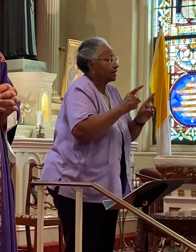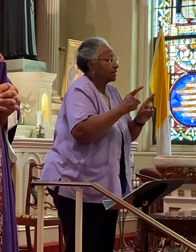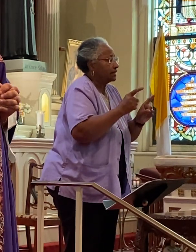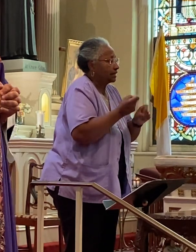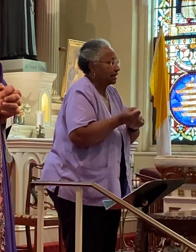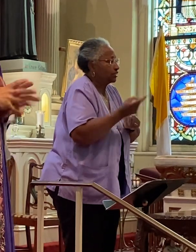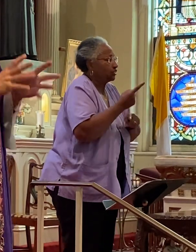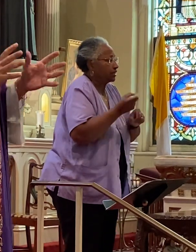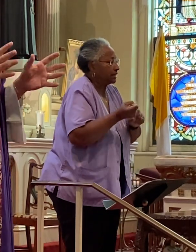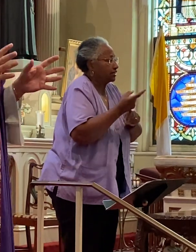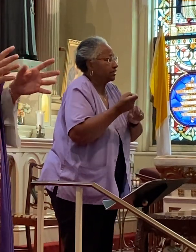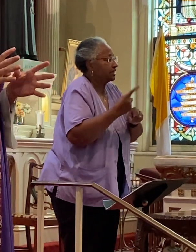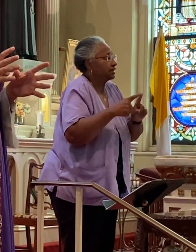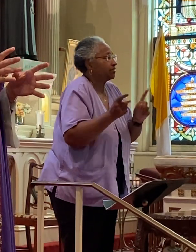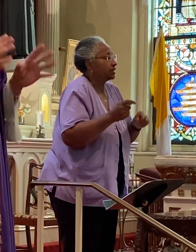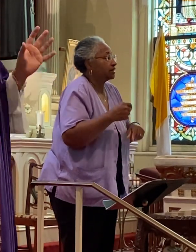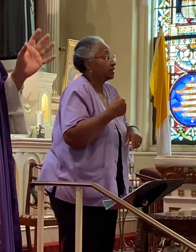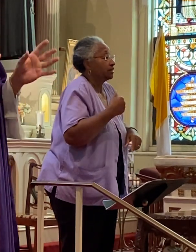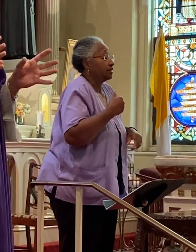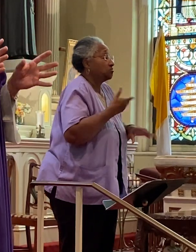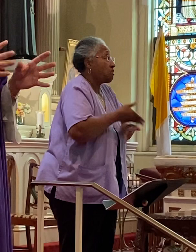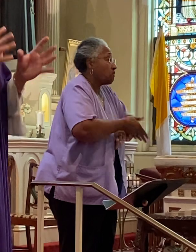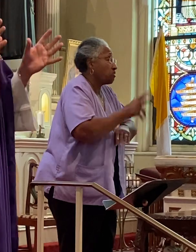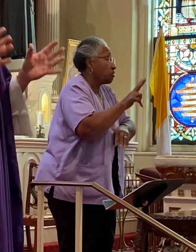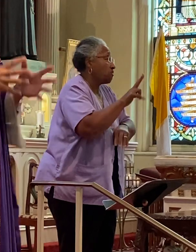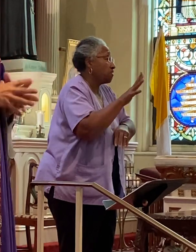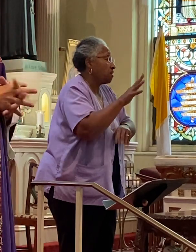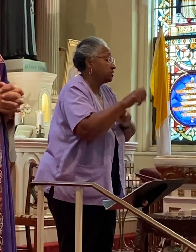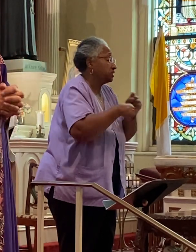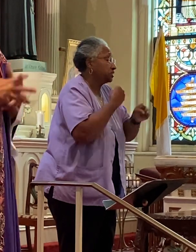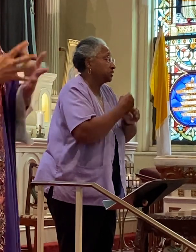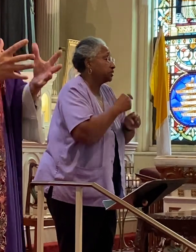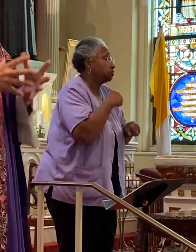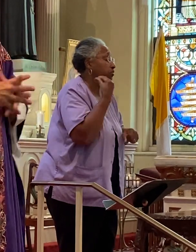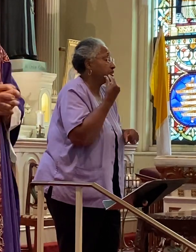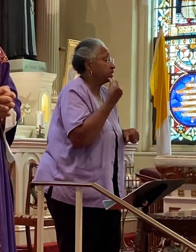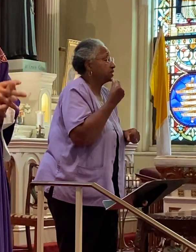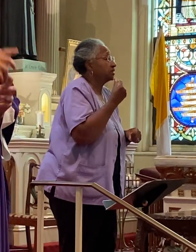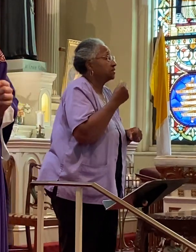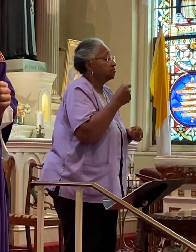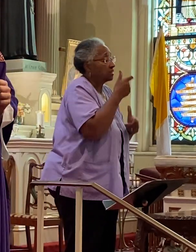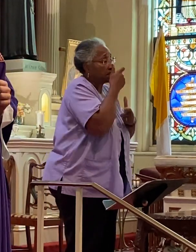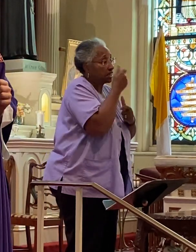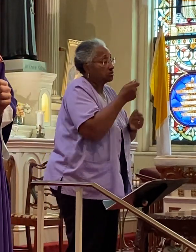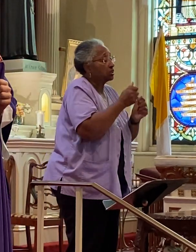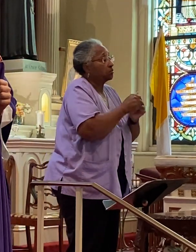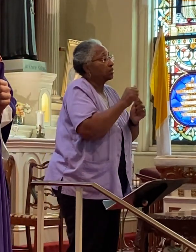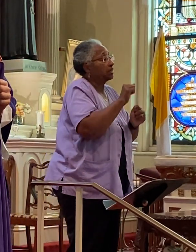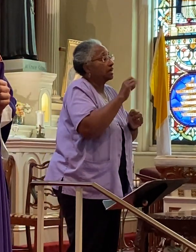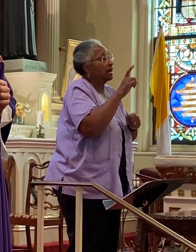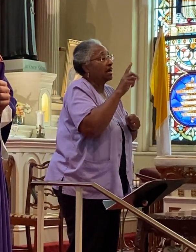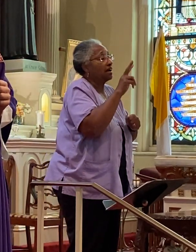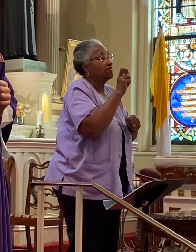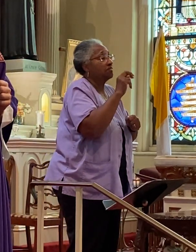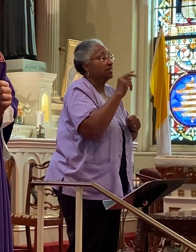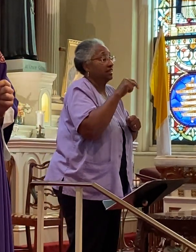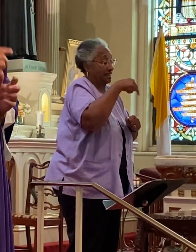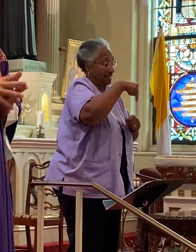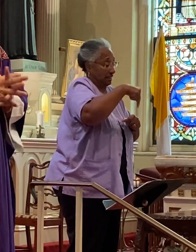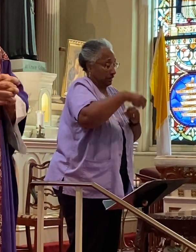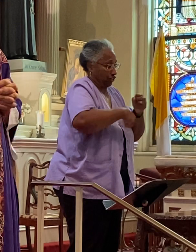I guarantee you, every Advent, there's something new, something that I discovered. One thing that I discovered this